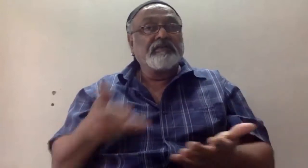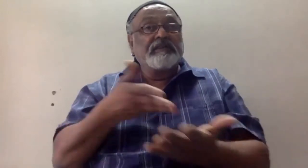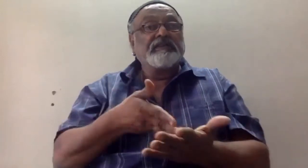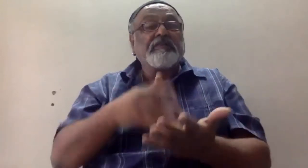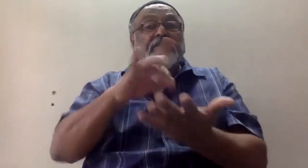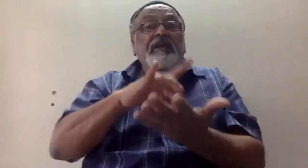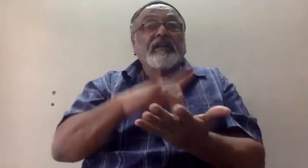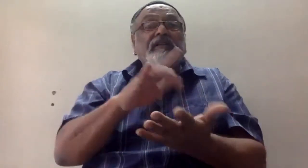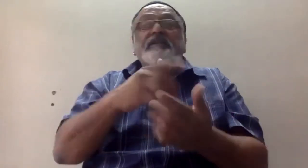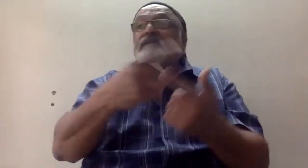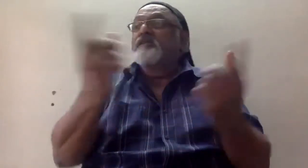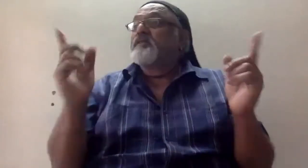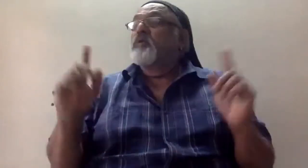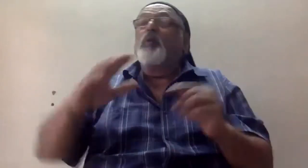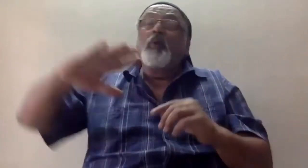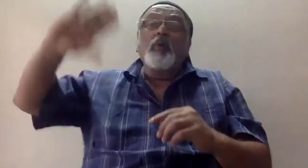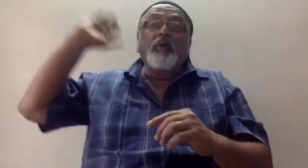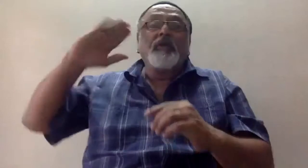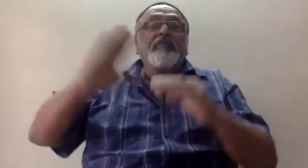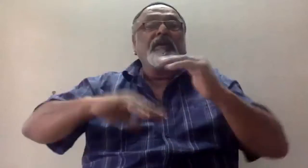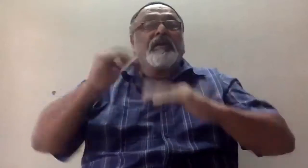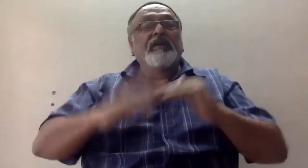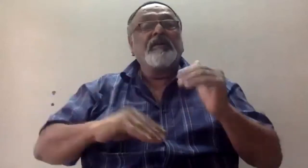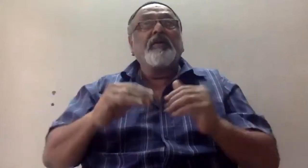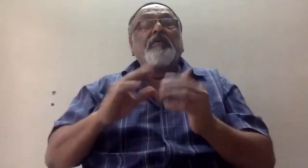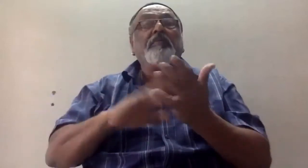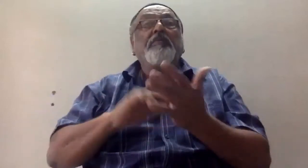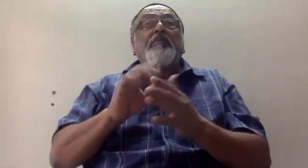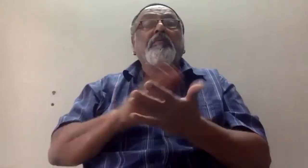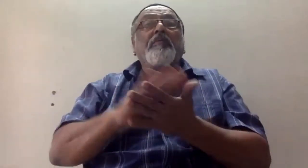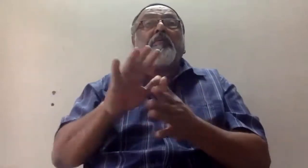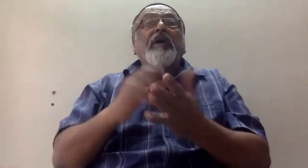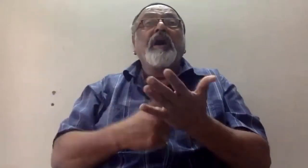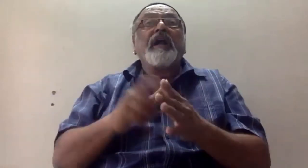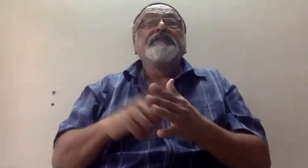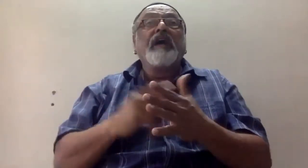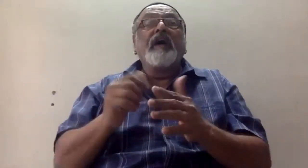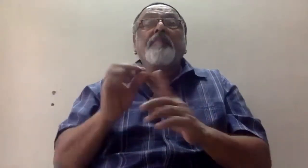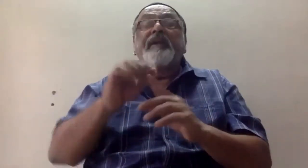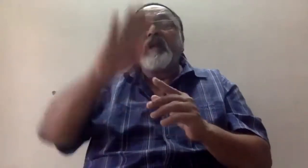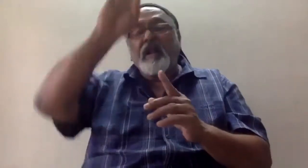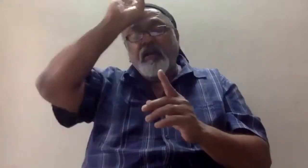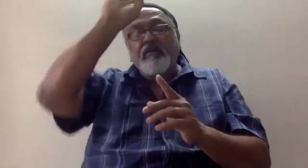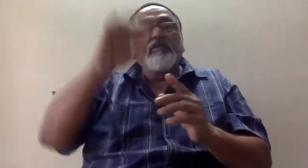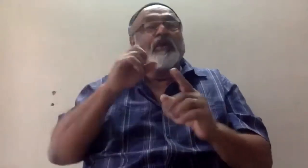the old building of Maharaja of Patiala where the court functions, and you can't access many floors